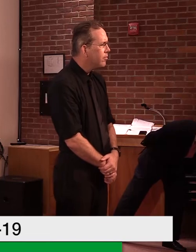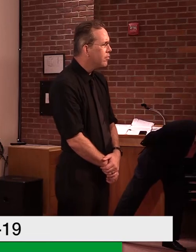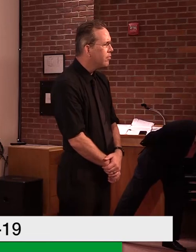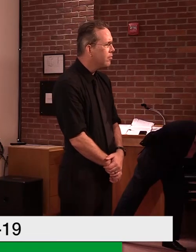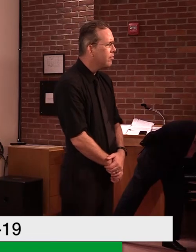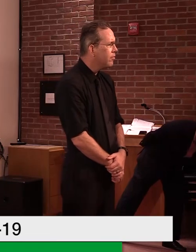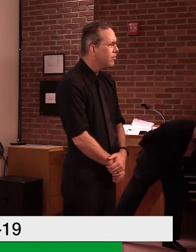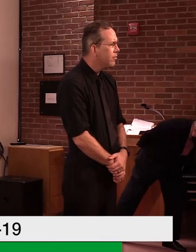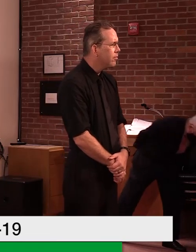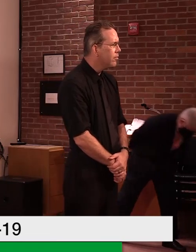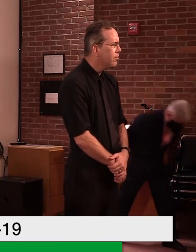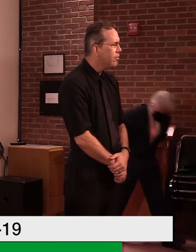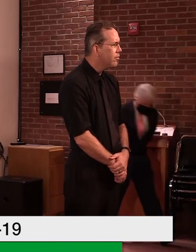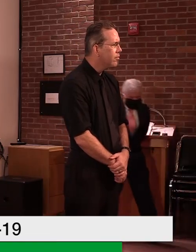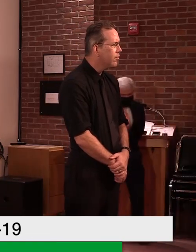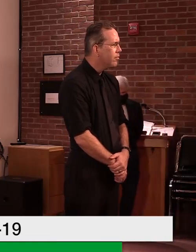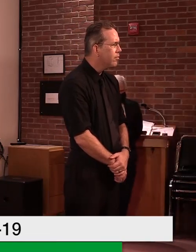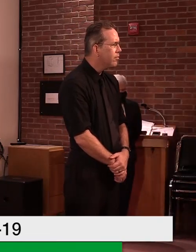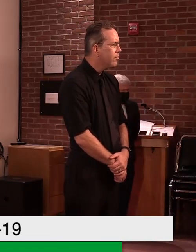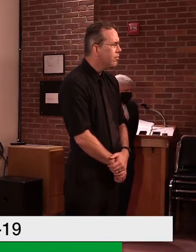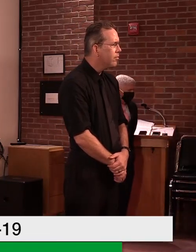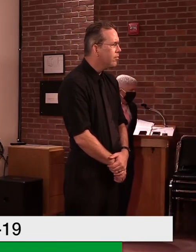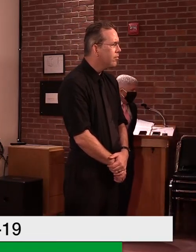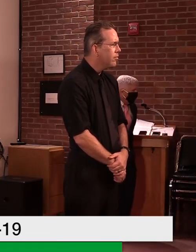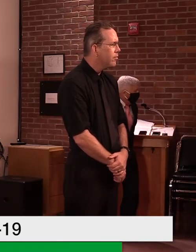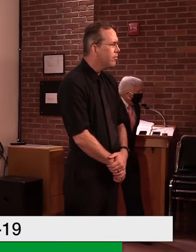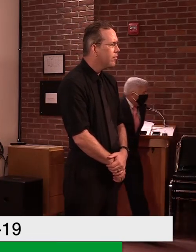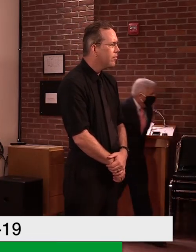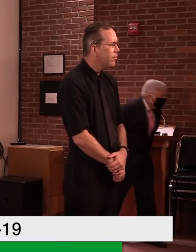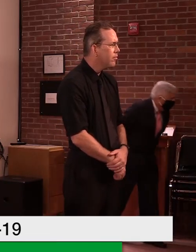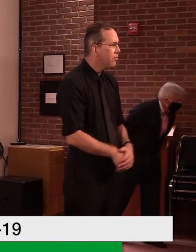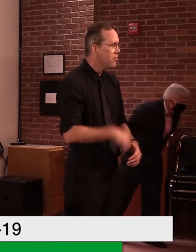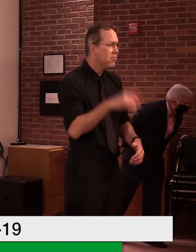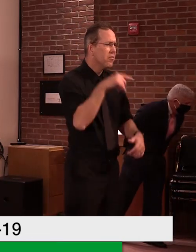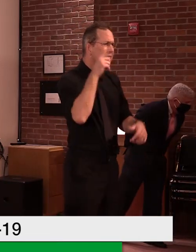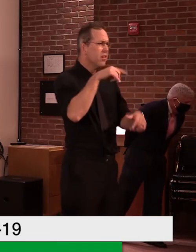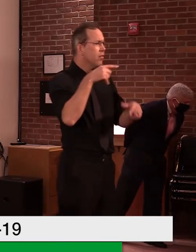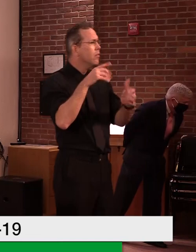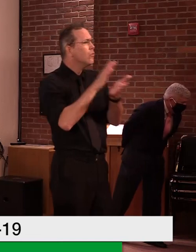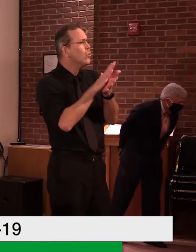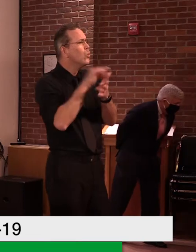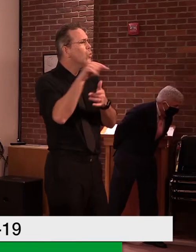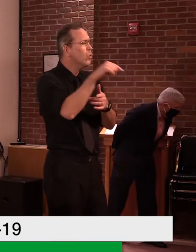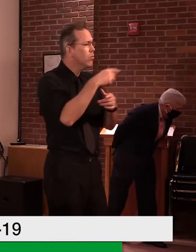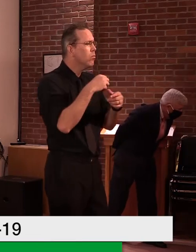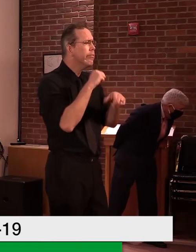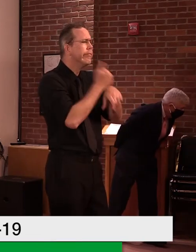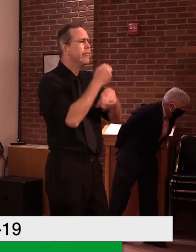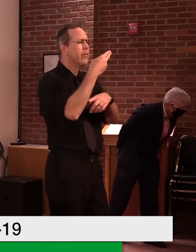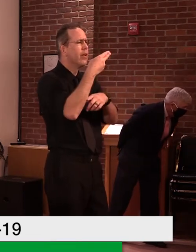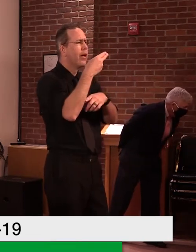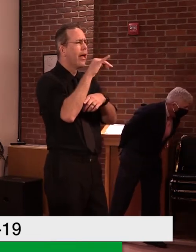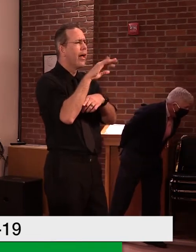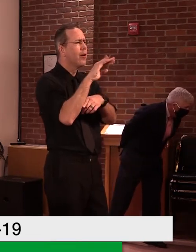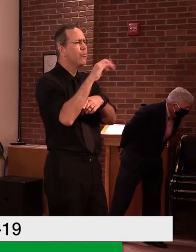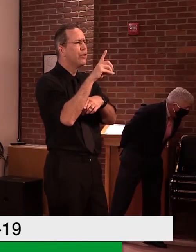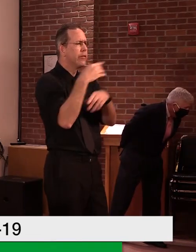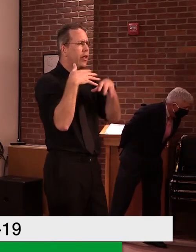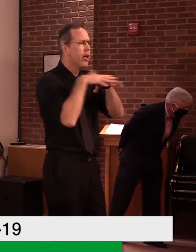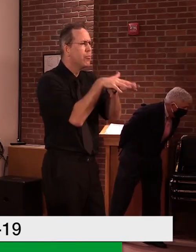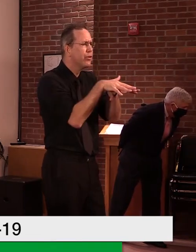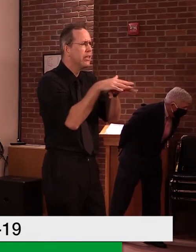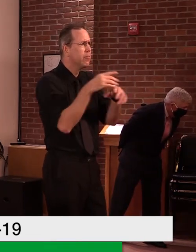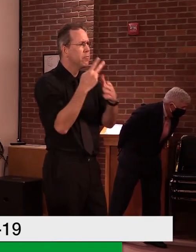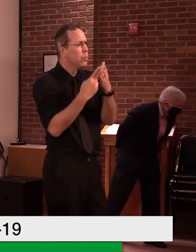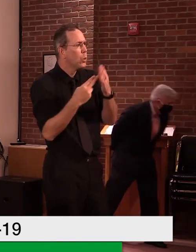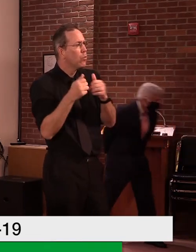far? Well, again, I'm hoping that at some point we'll go to full instruction, full in-person instruction.